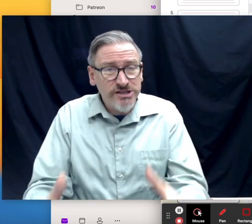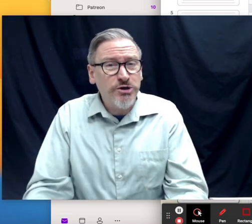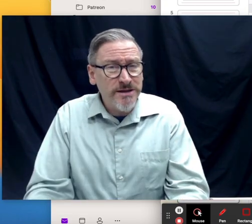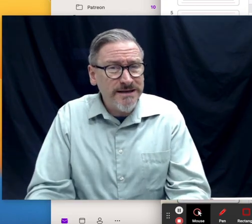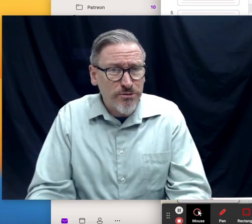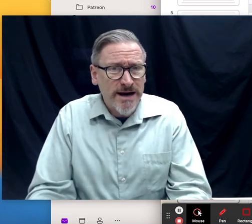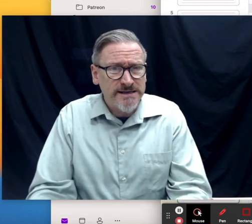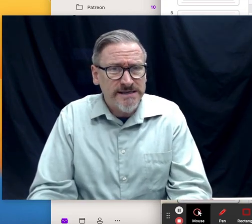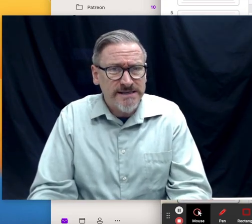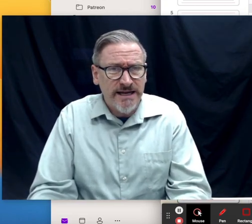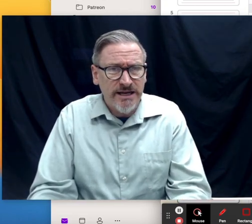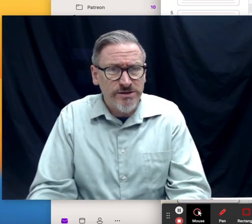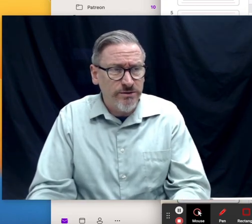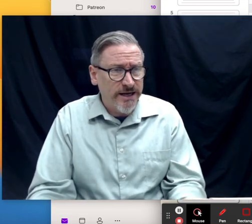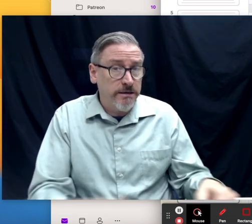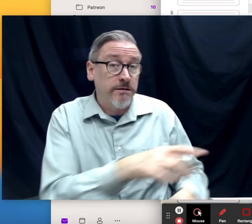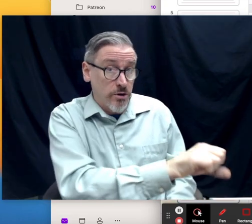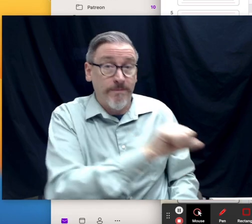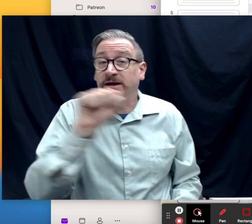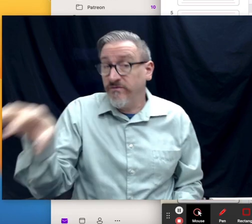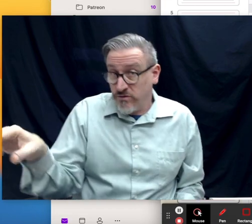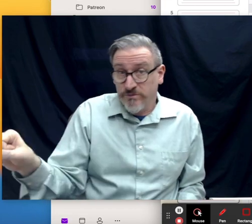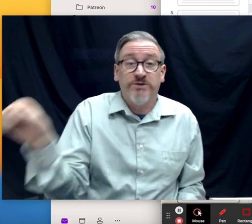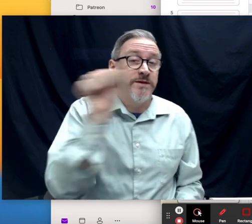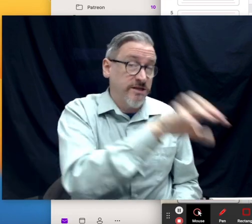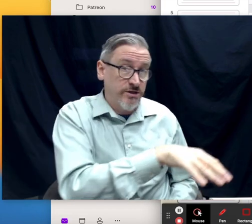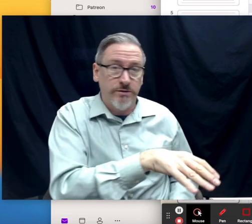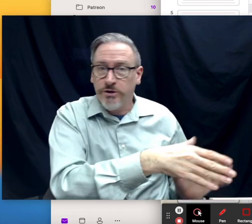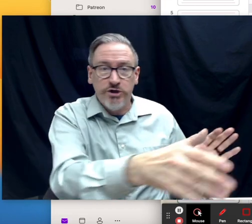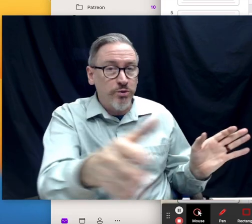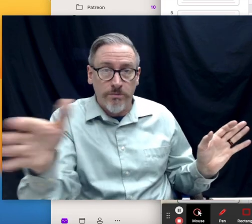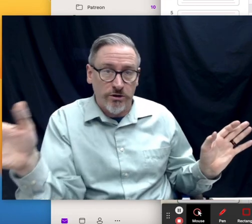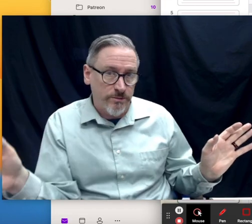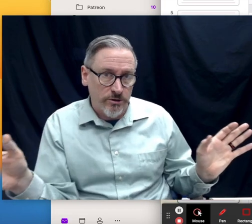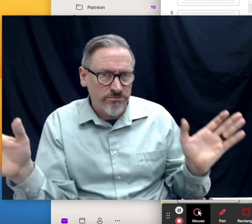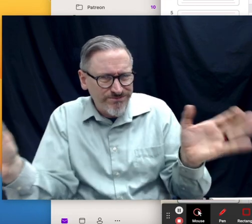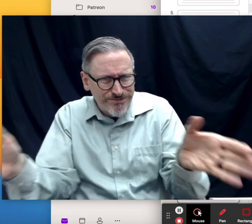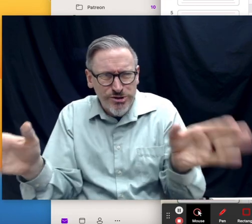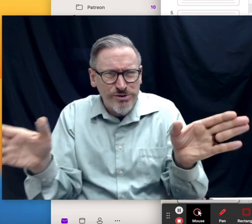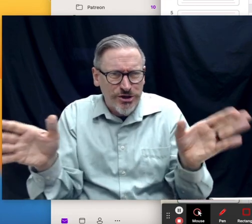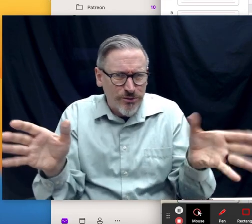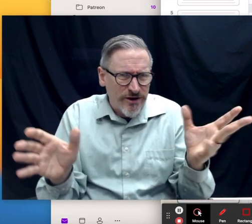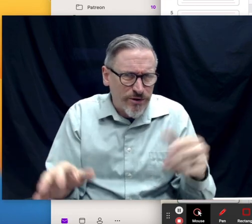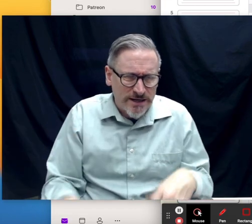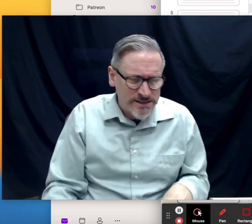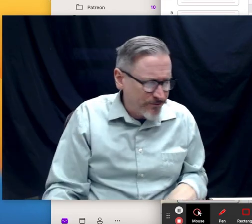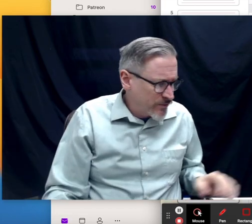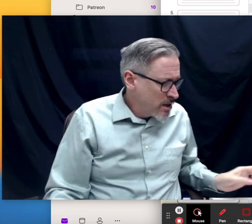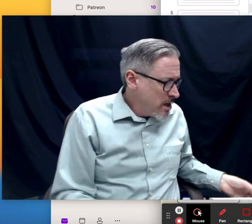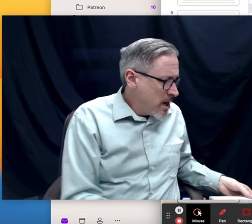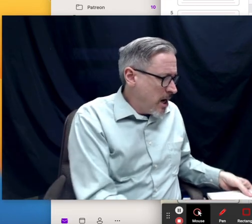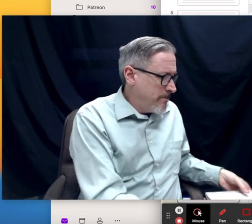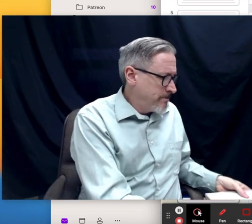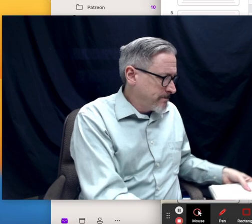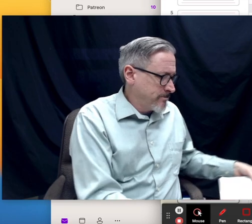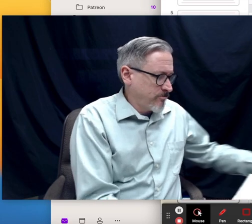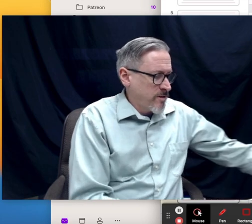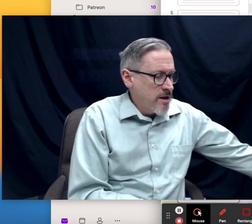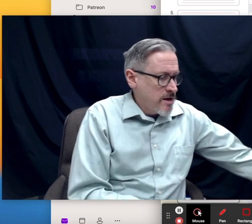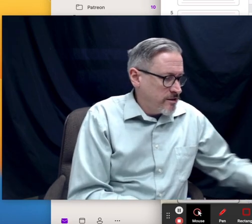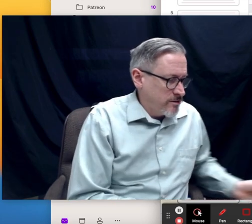So that's a good thing to practice, is getting used to like going back and forth between these two. You can do multiple. Two is a good way of practicing. Um,